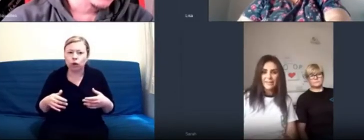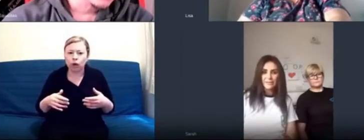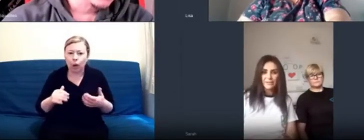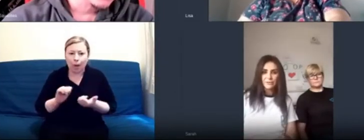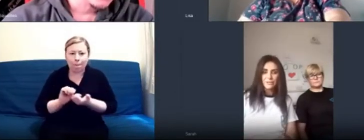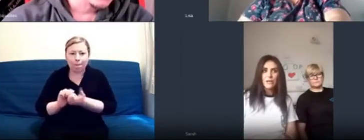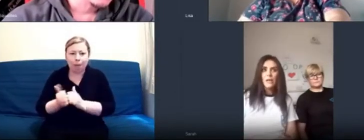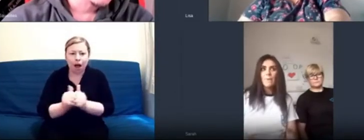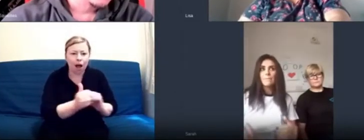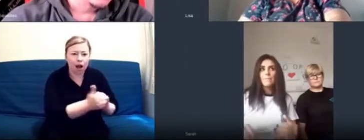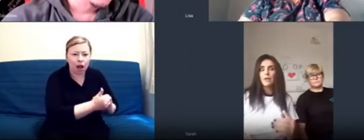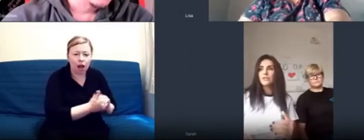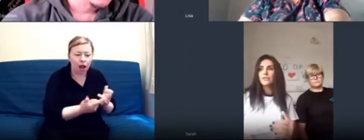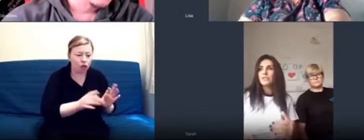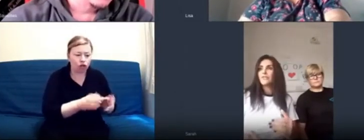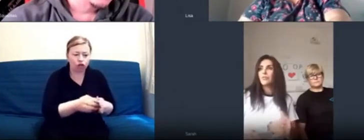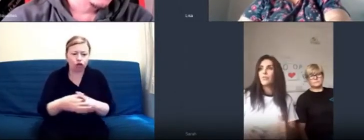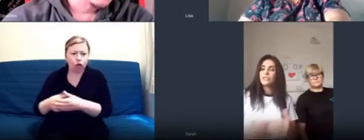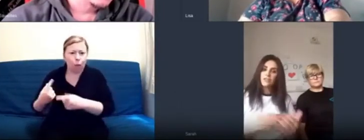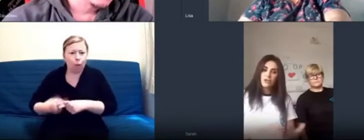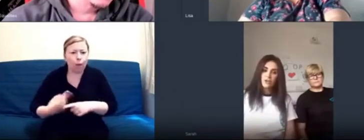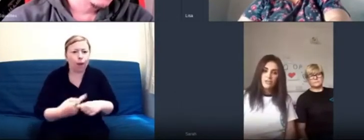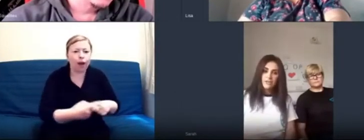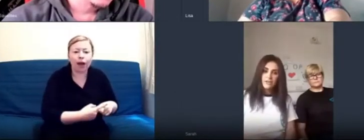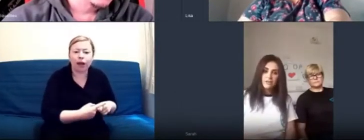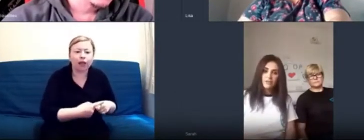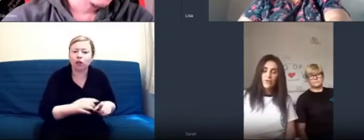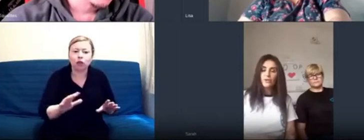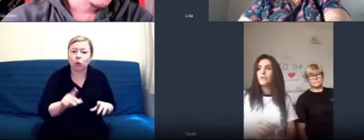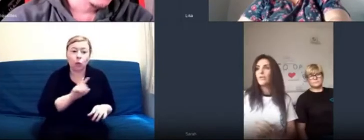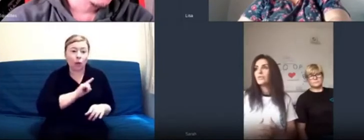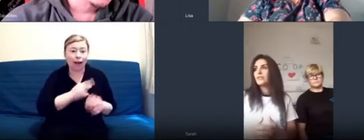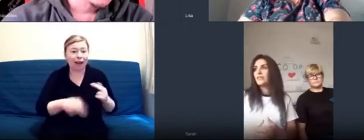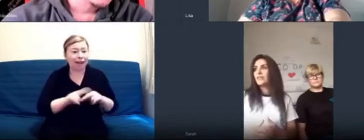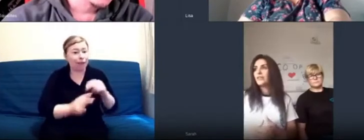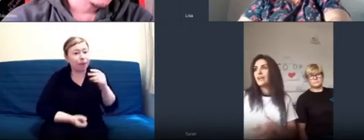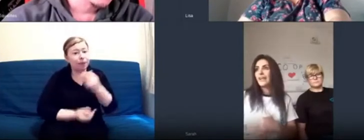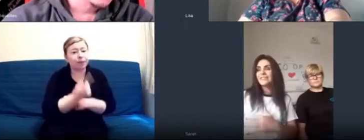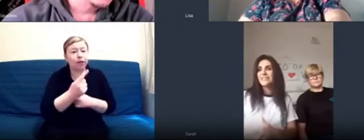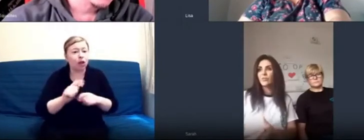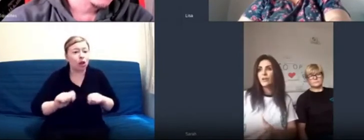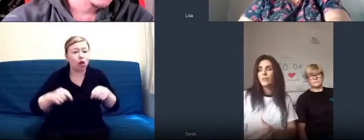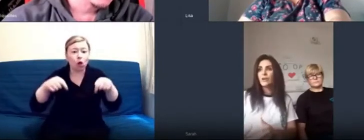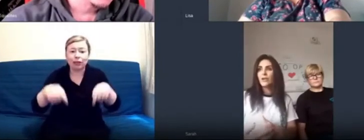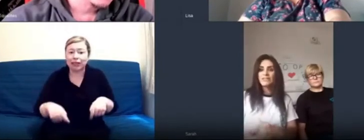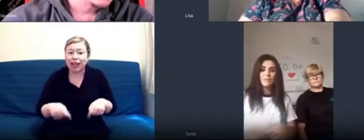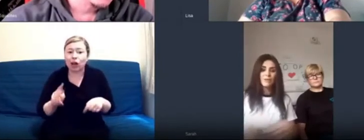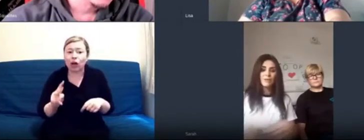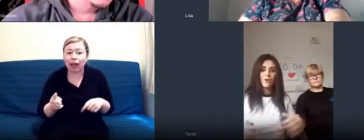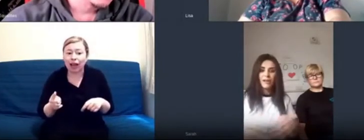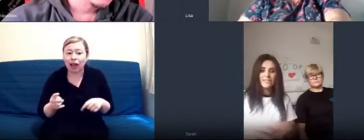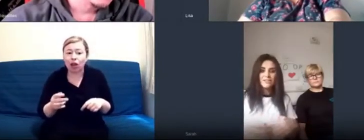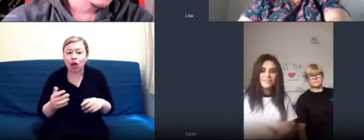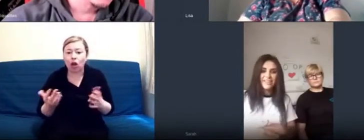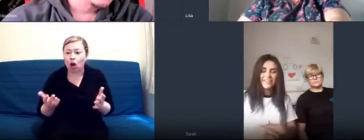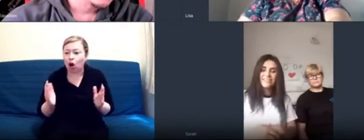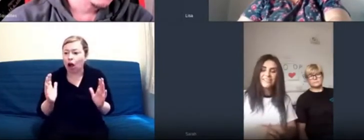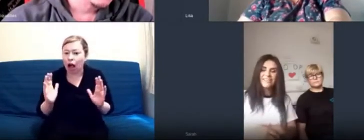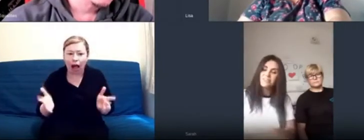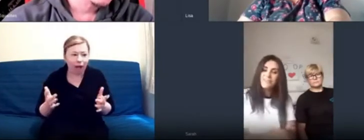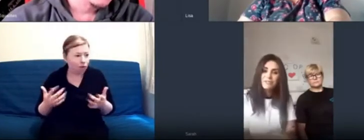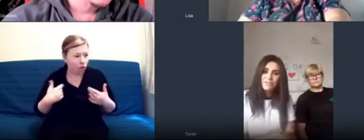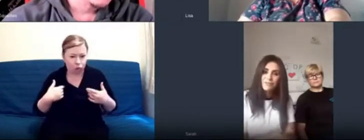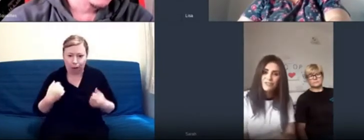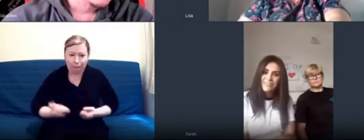with anybody else, because if there was another lockdown, or if there was another incident where we all had to be all hands on